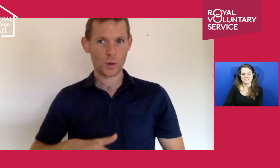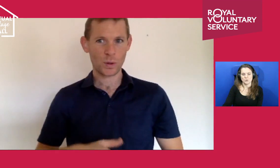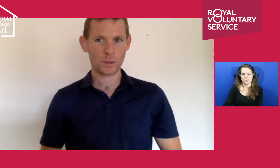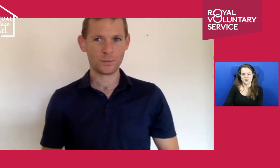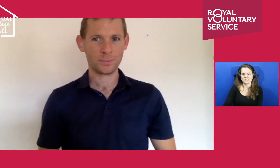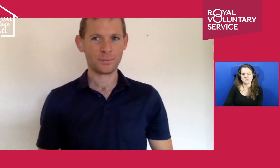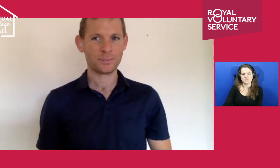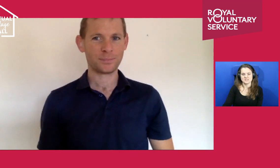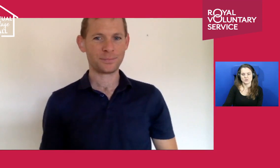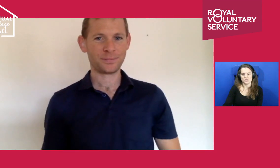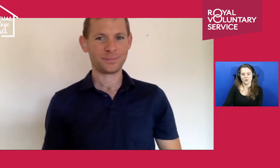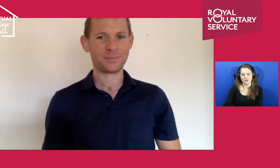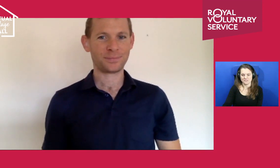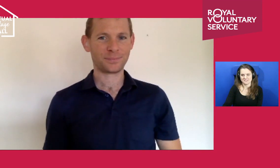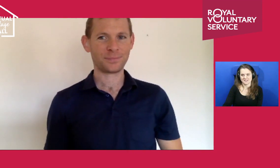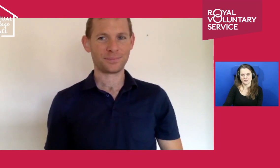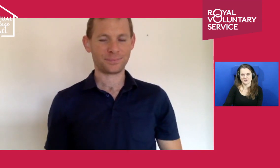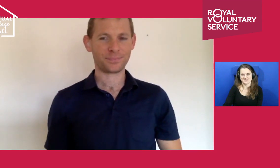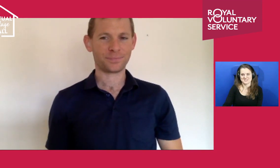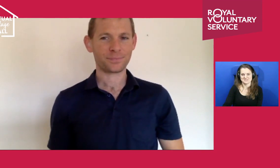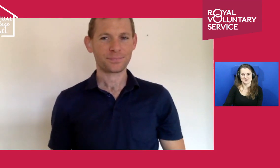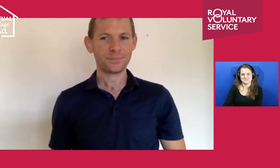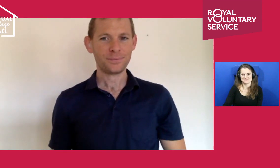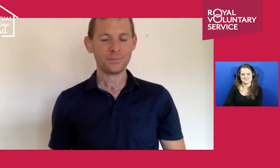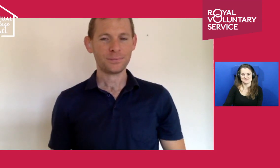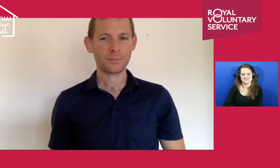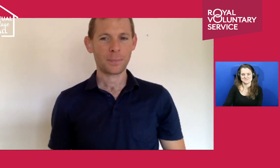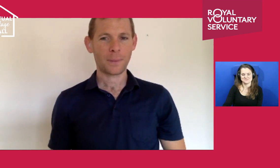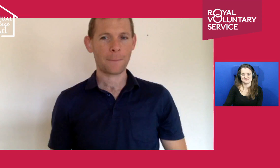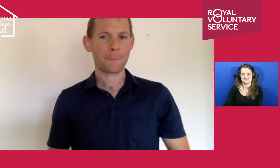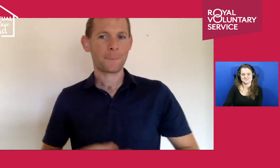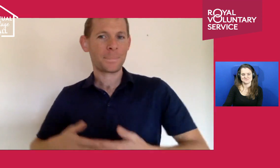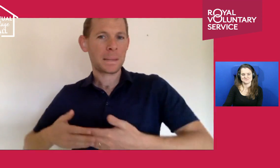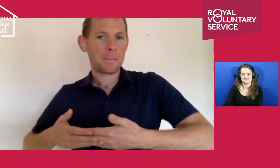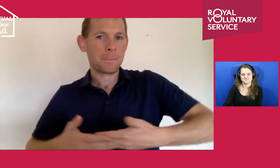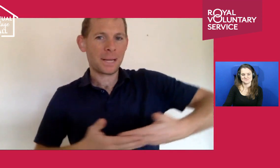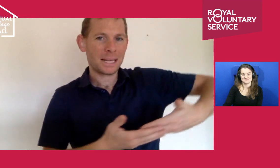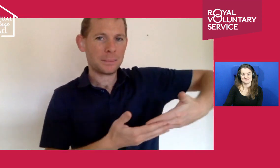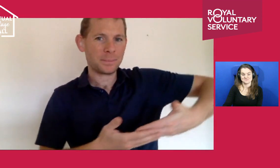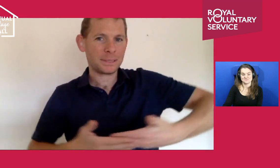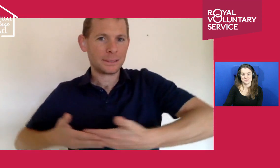Okay, so we're going to repeat all of the signs we've learned so far.